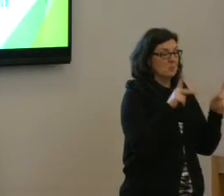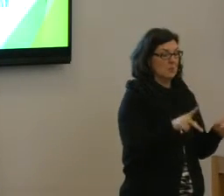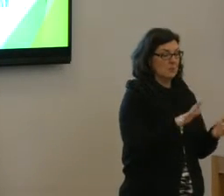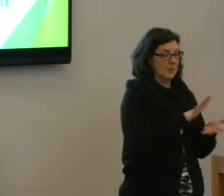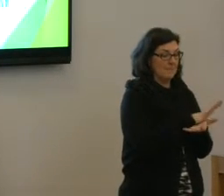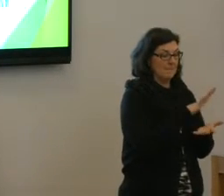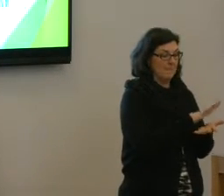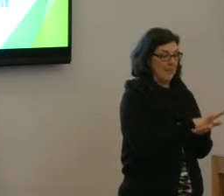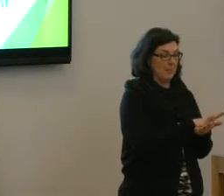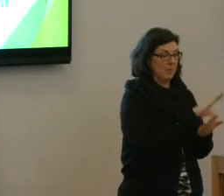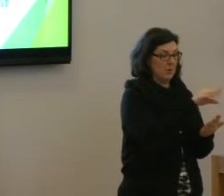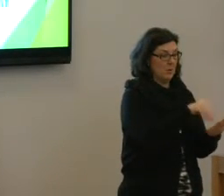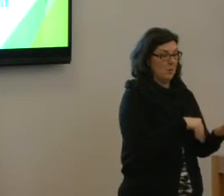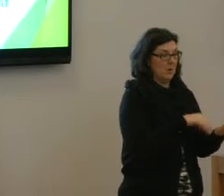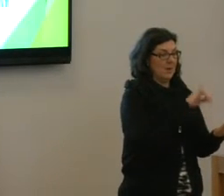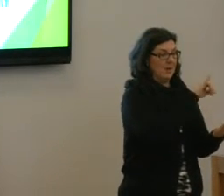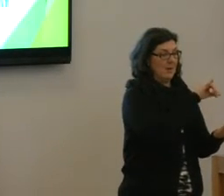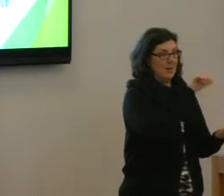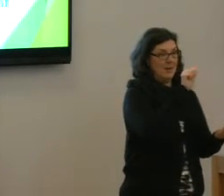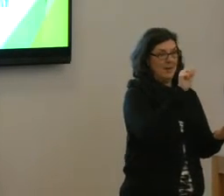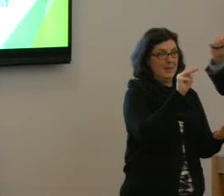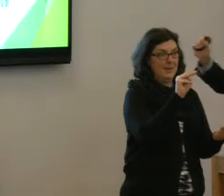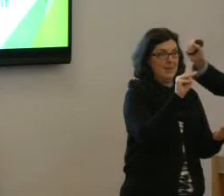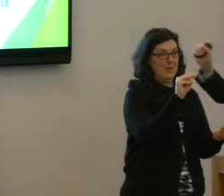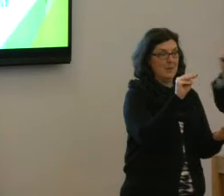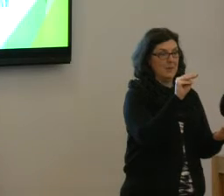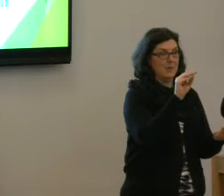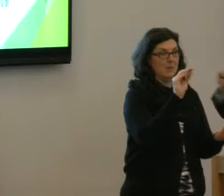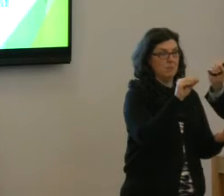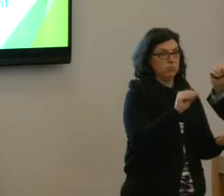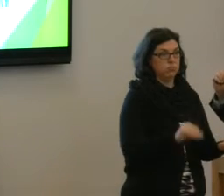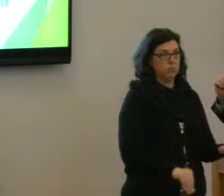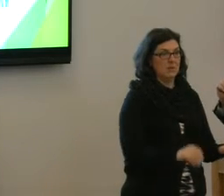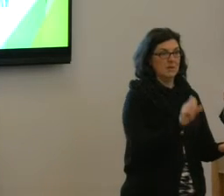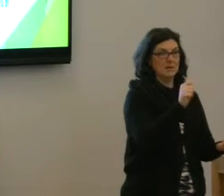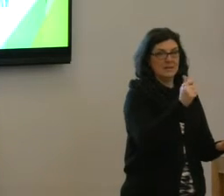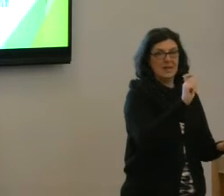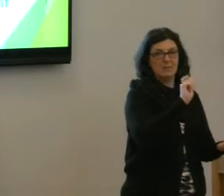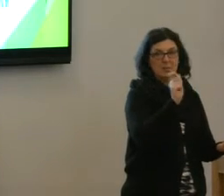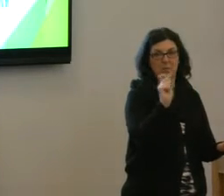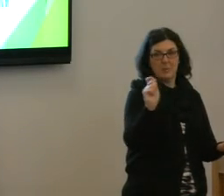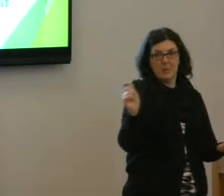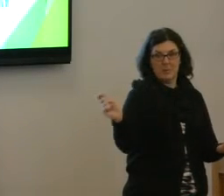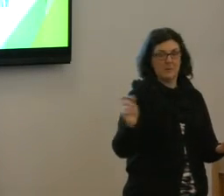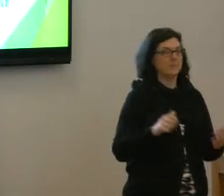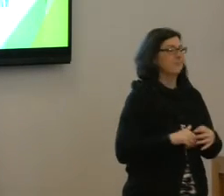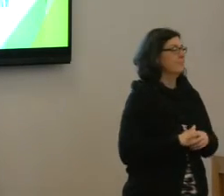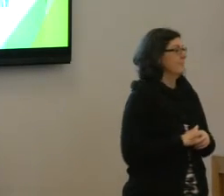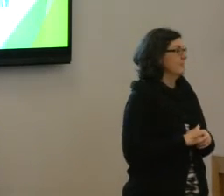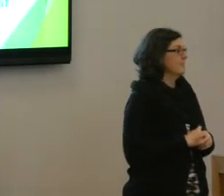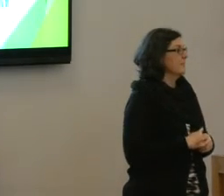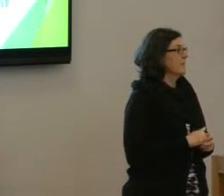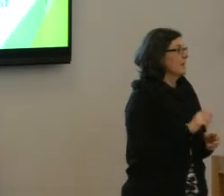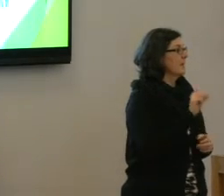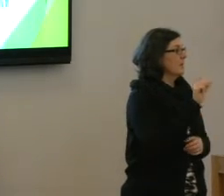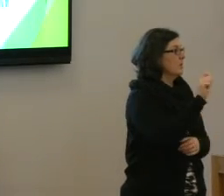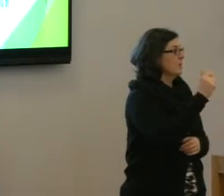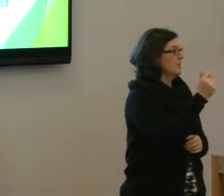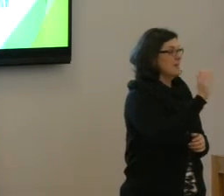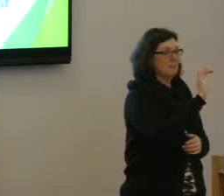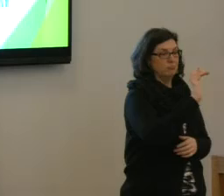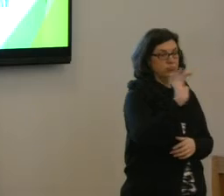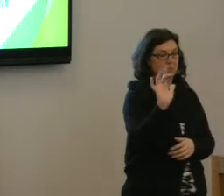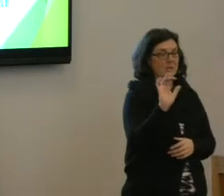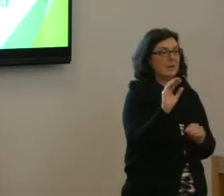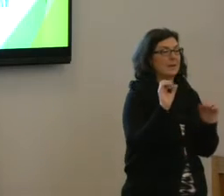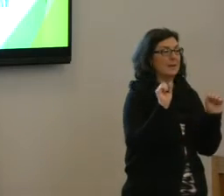paper and write, "I am," and then put 10 blanks behind it. And then in those 10 blanks, they